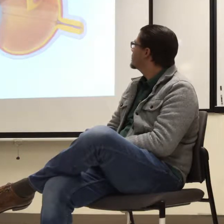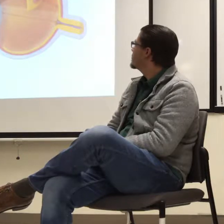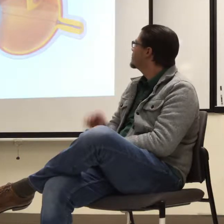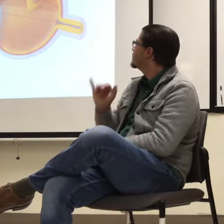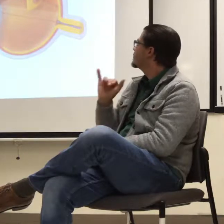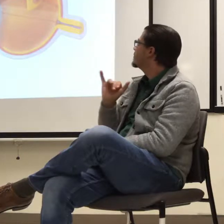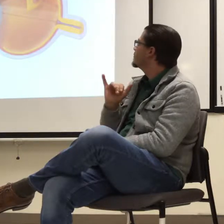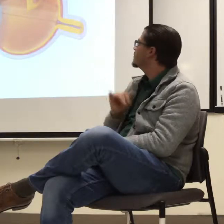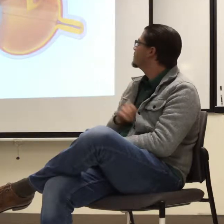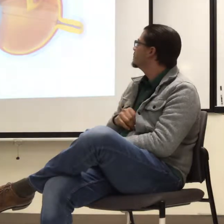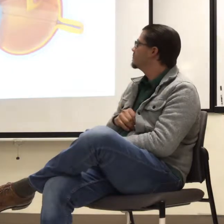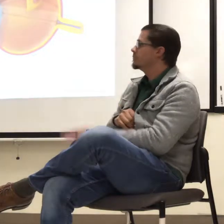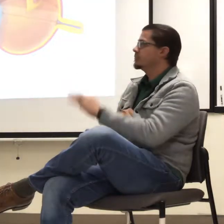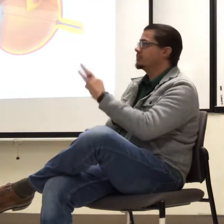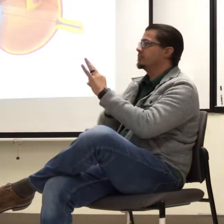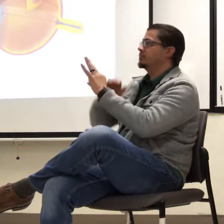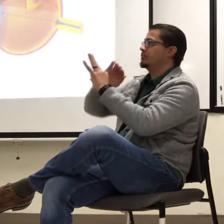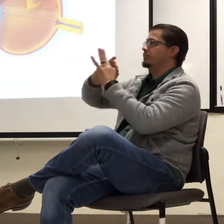that's the lens.